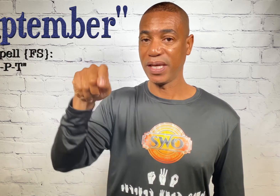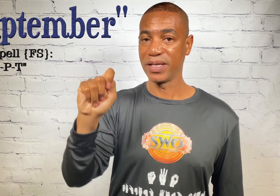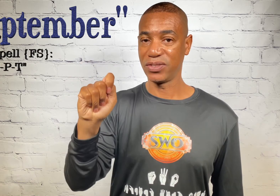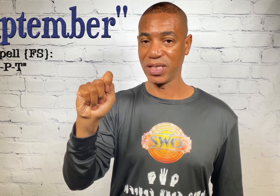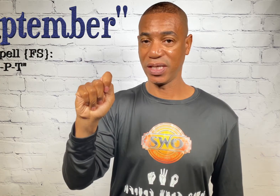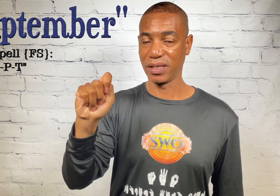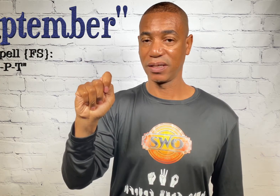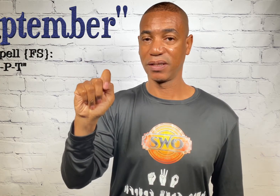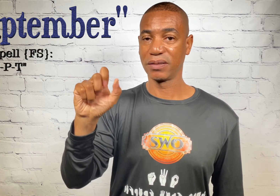S-E-P-T.